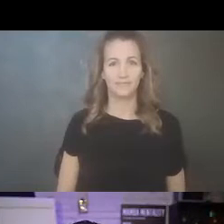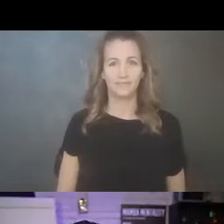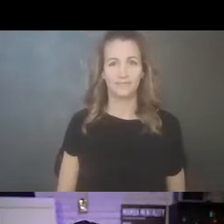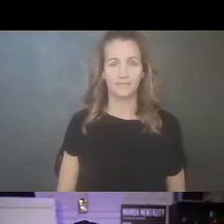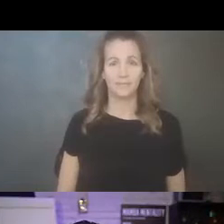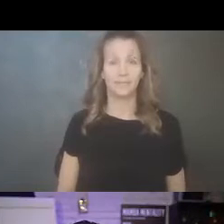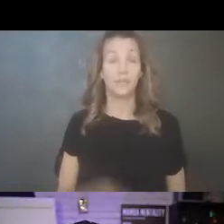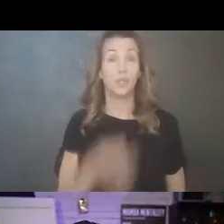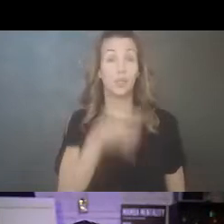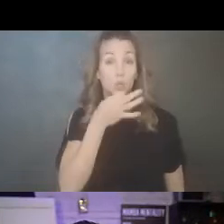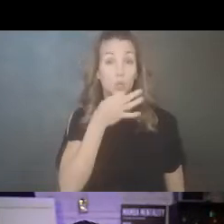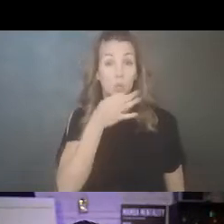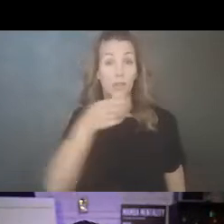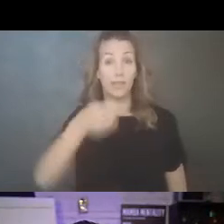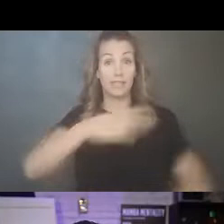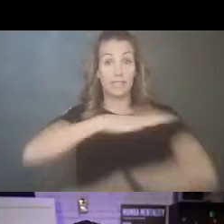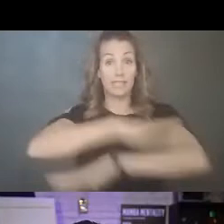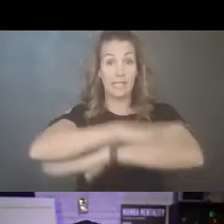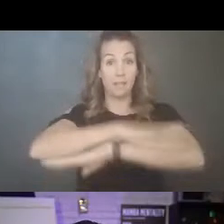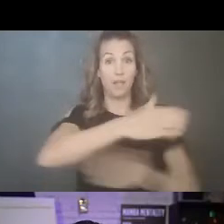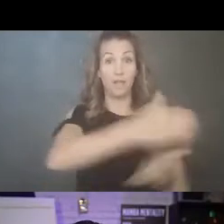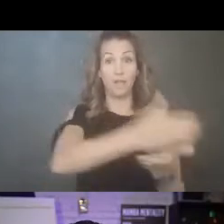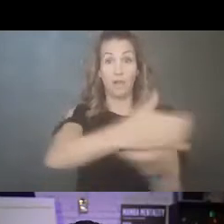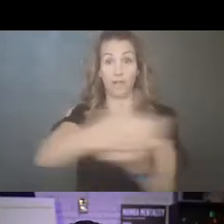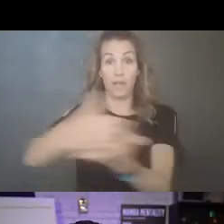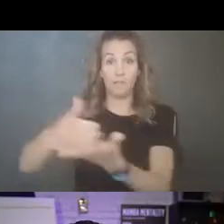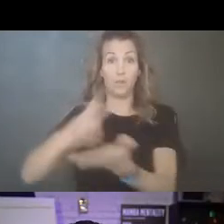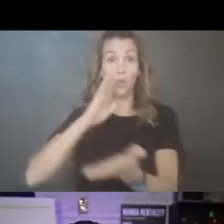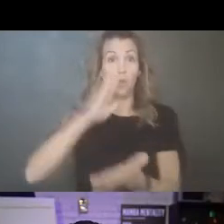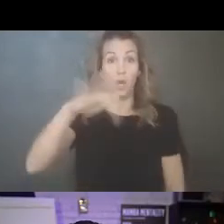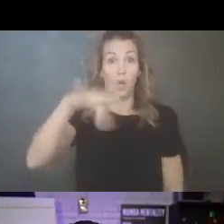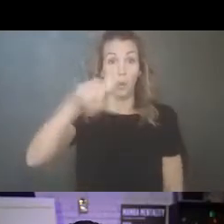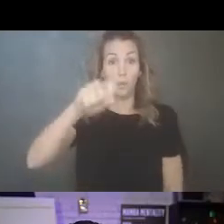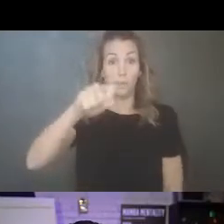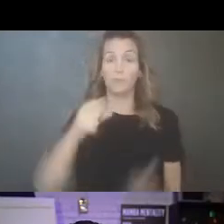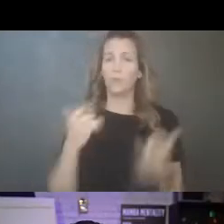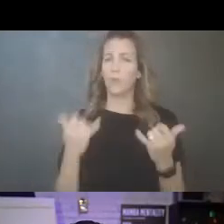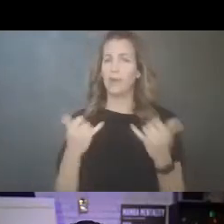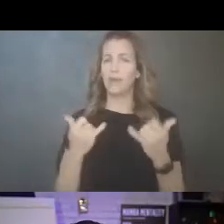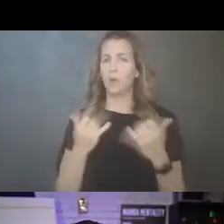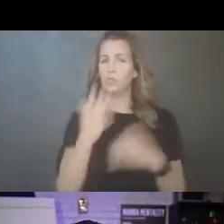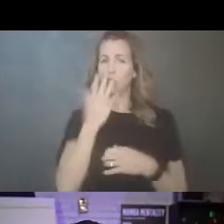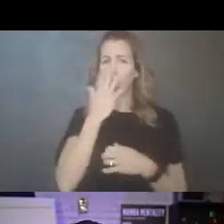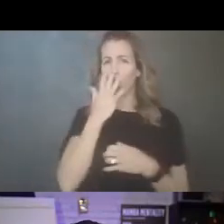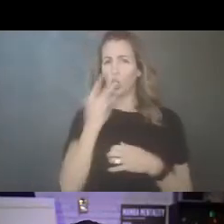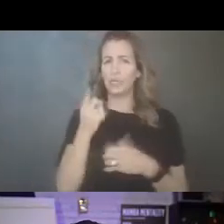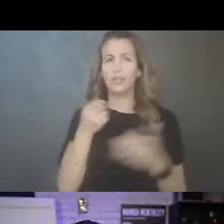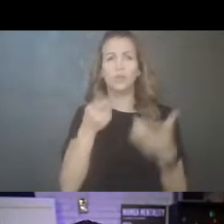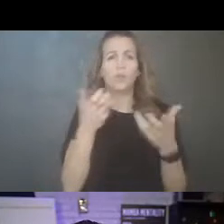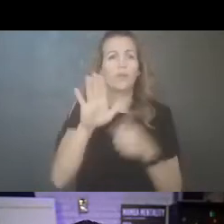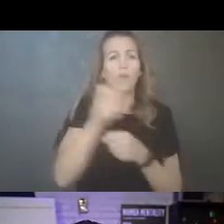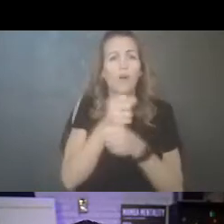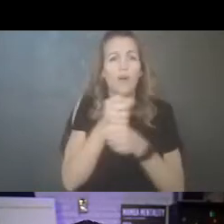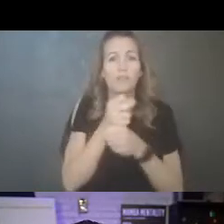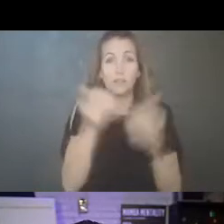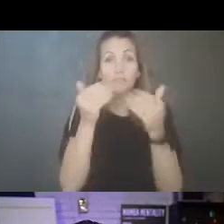Soon this table of coffee cups will be clear, but I know it's bright and early and you still want yours. So find your